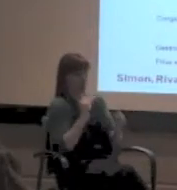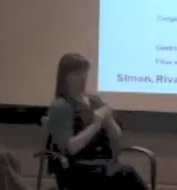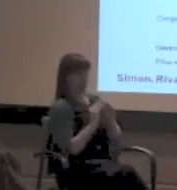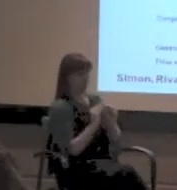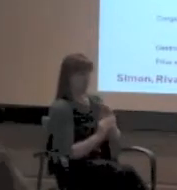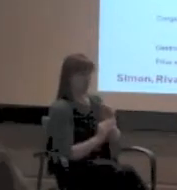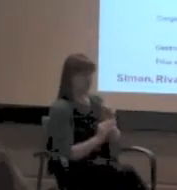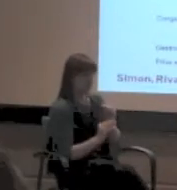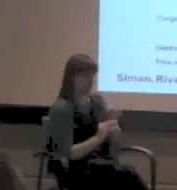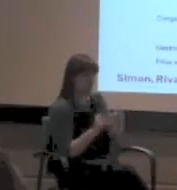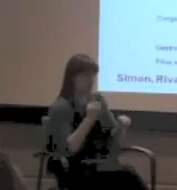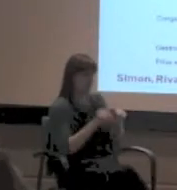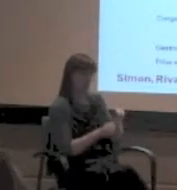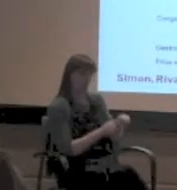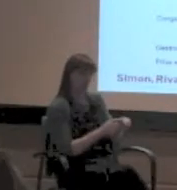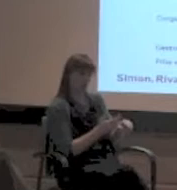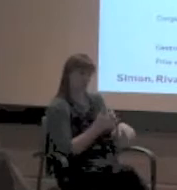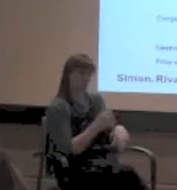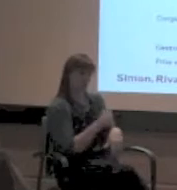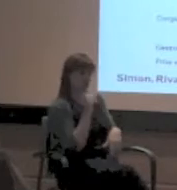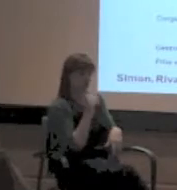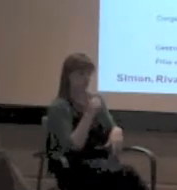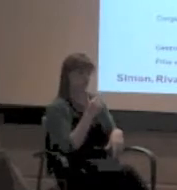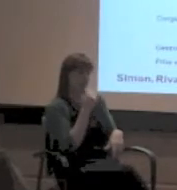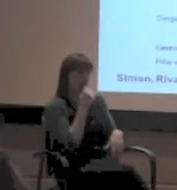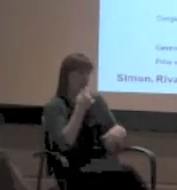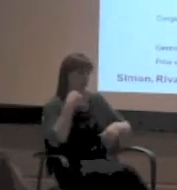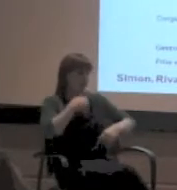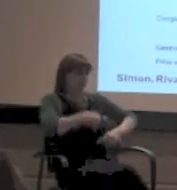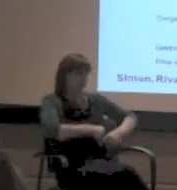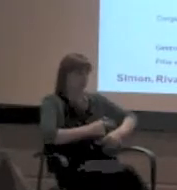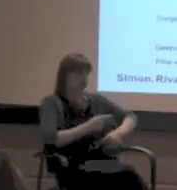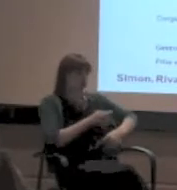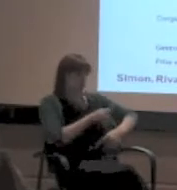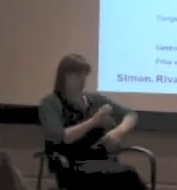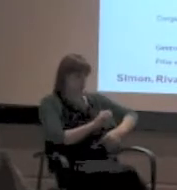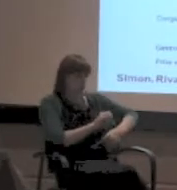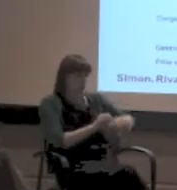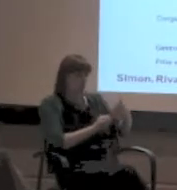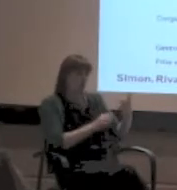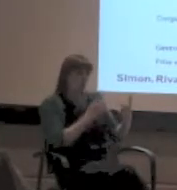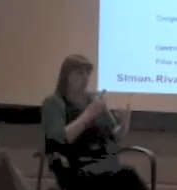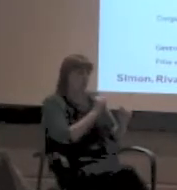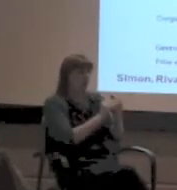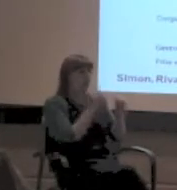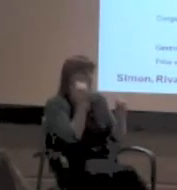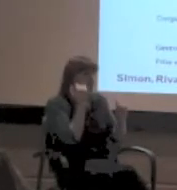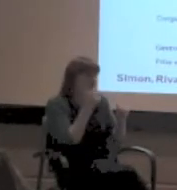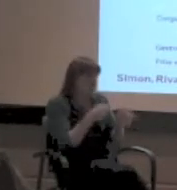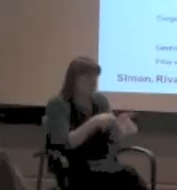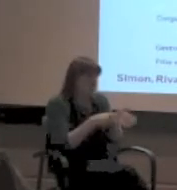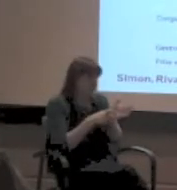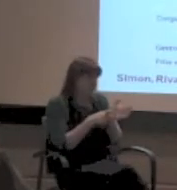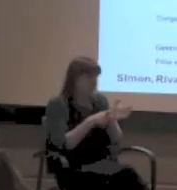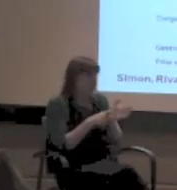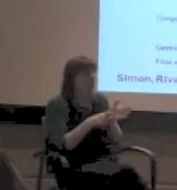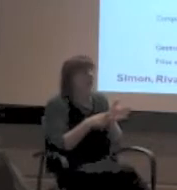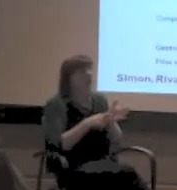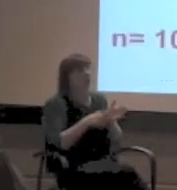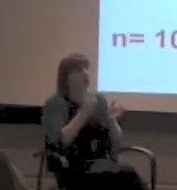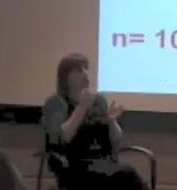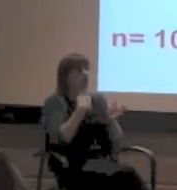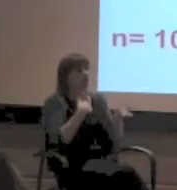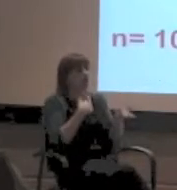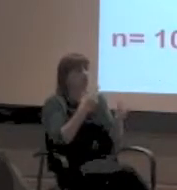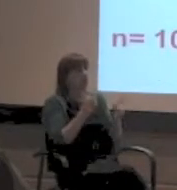not put feeding tubes in these kids, and we're only revising them if they need it. So it directed us, okay, we got to tackle